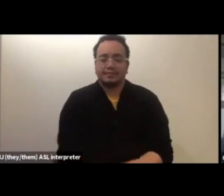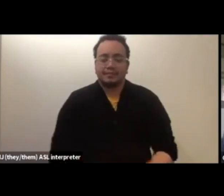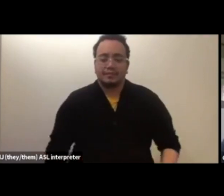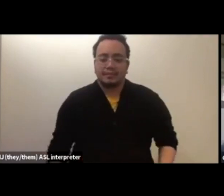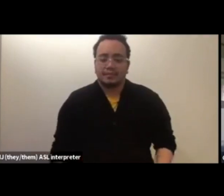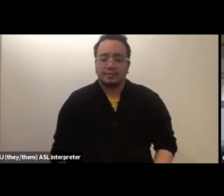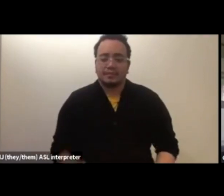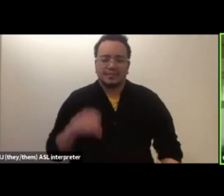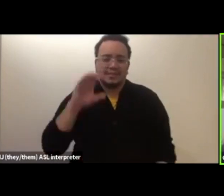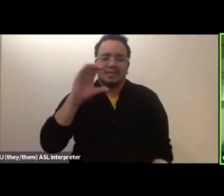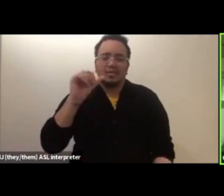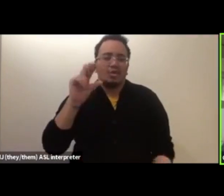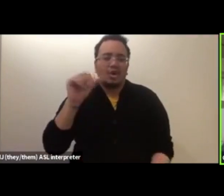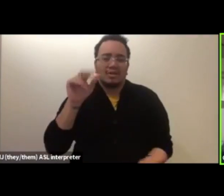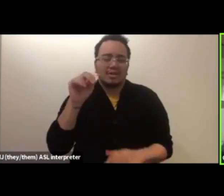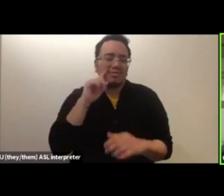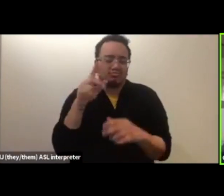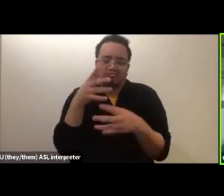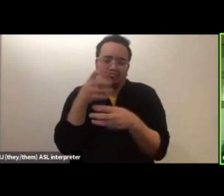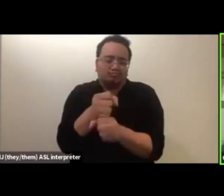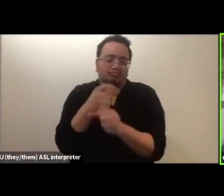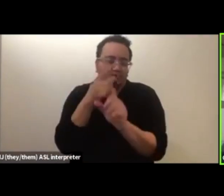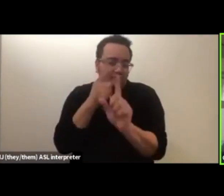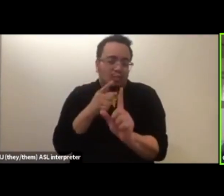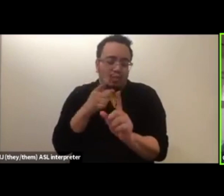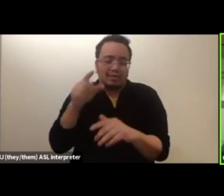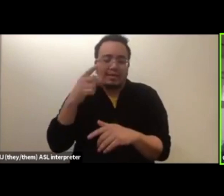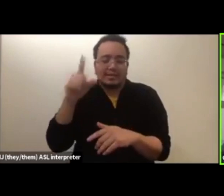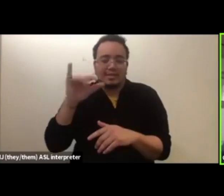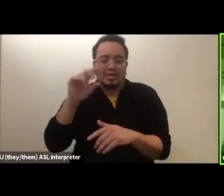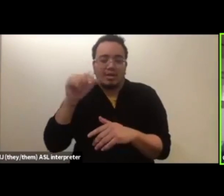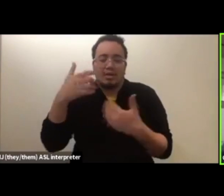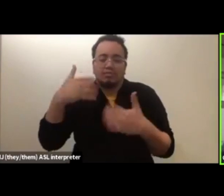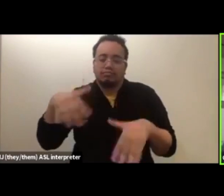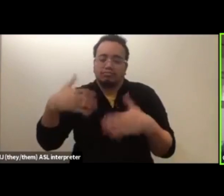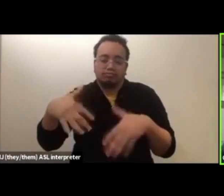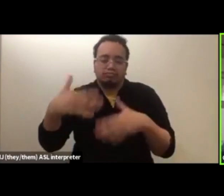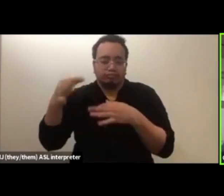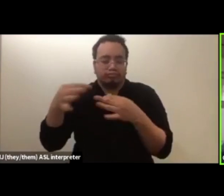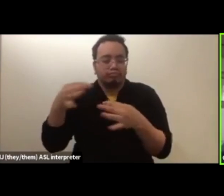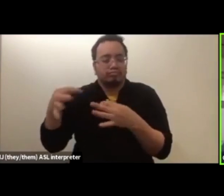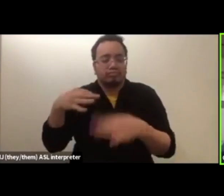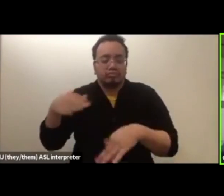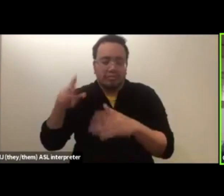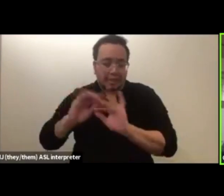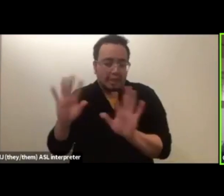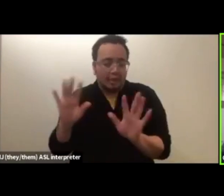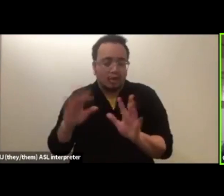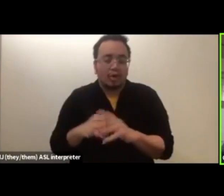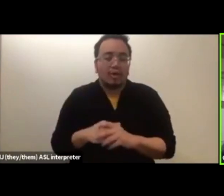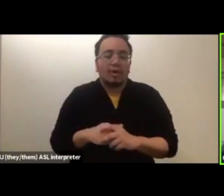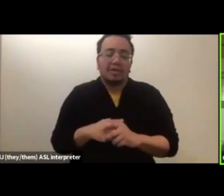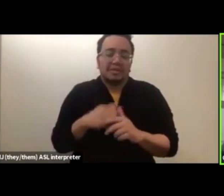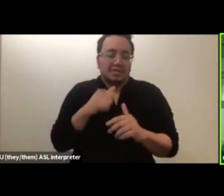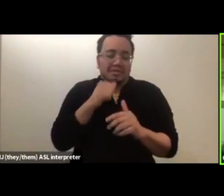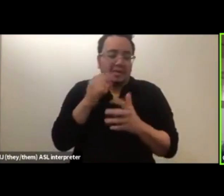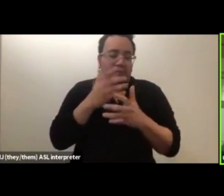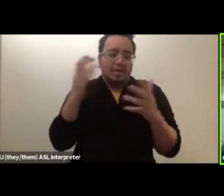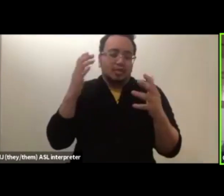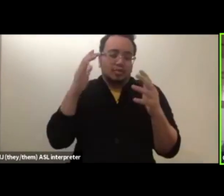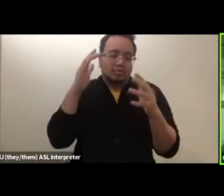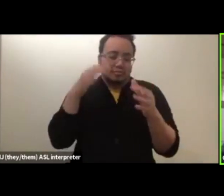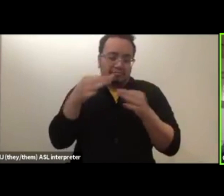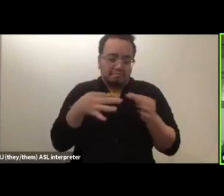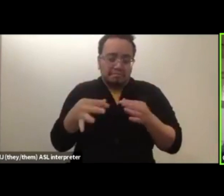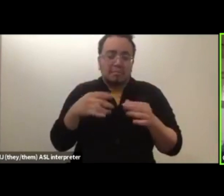I'll keep it short. I think Ciora really said a mouthful. I really don't think I have much to say. I think one of the biggest points that